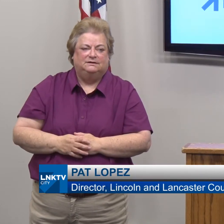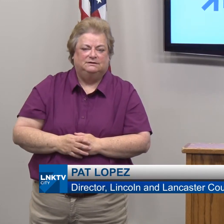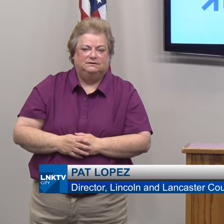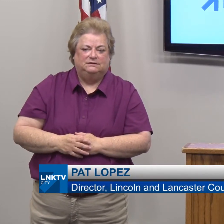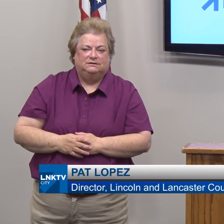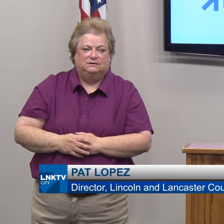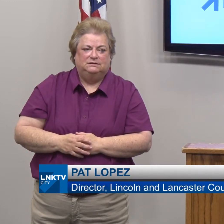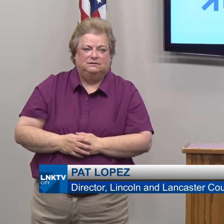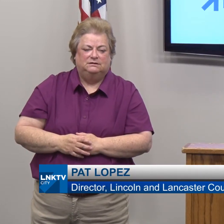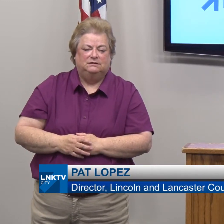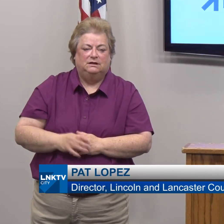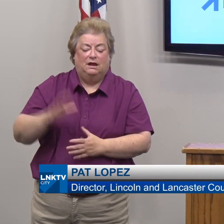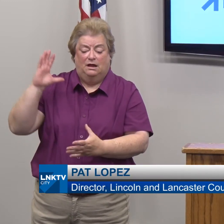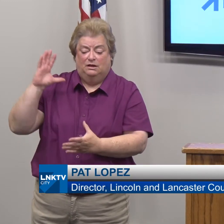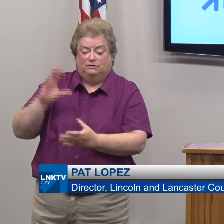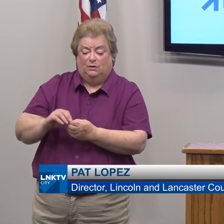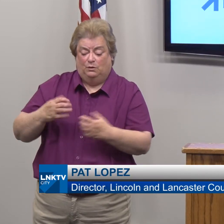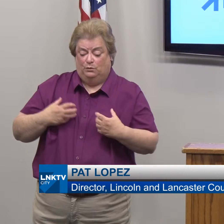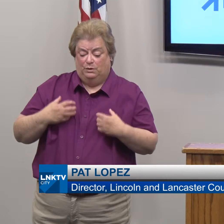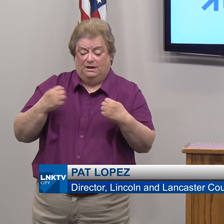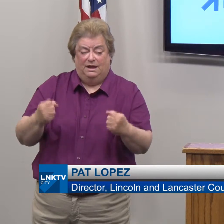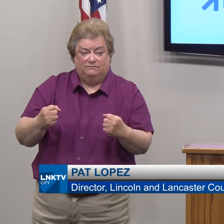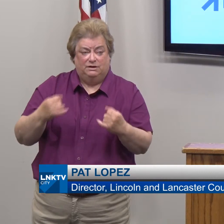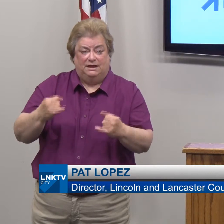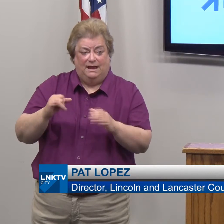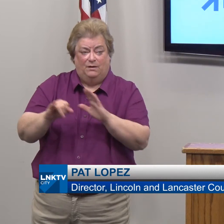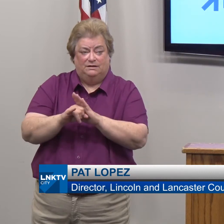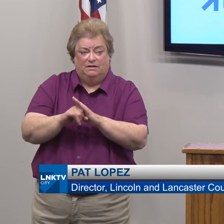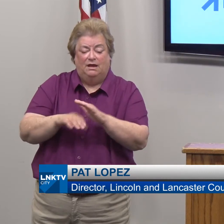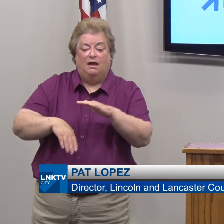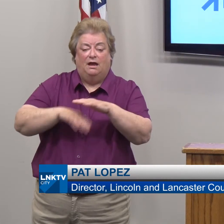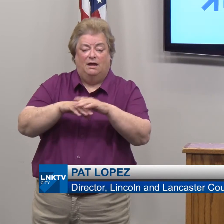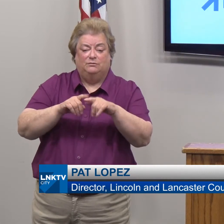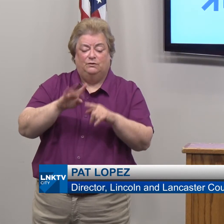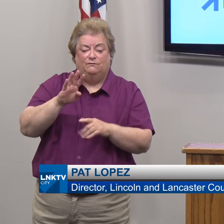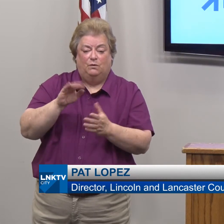10,545. Our total recoveries identified to date are up to